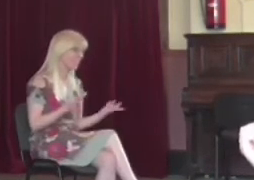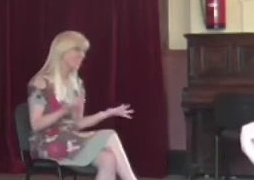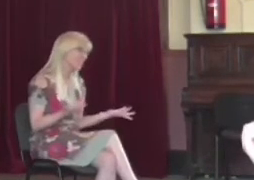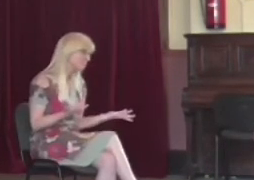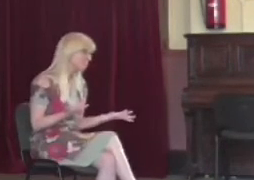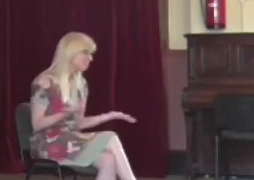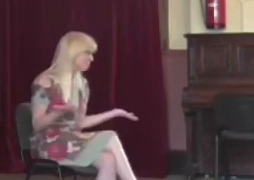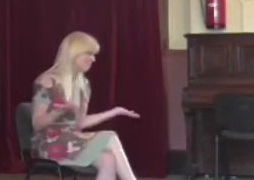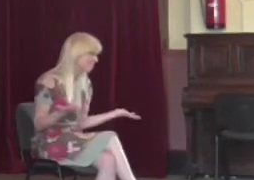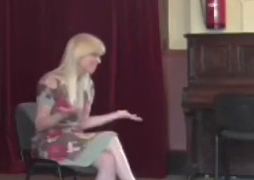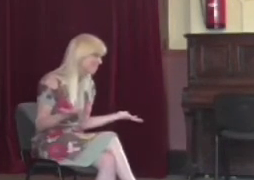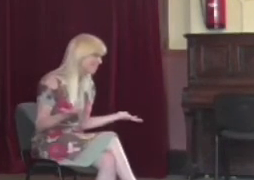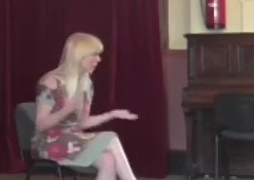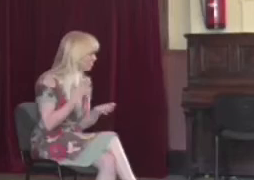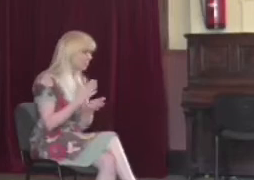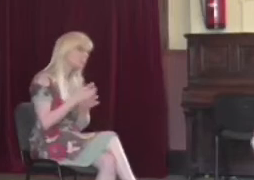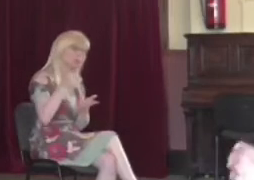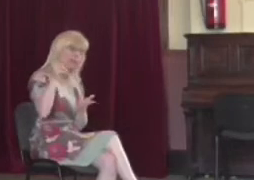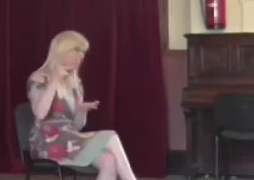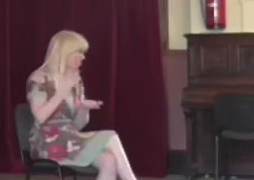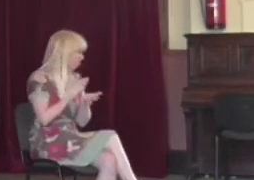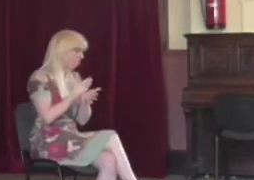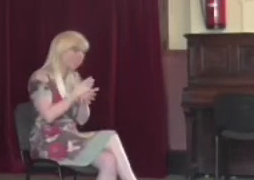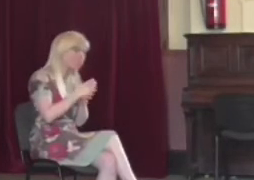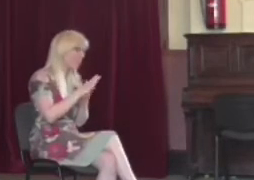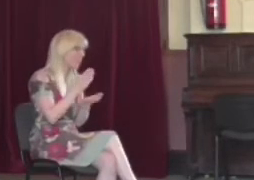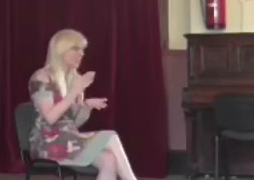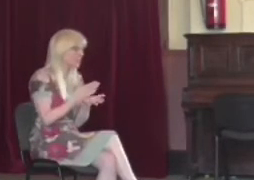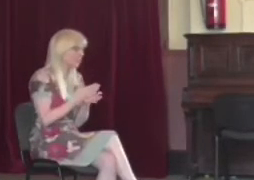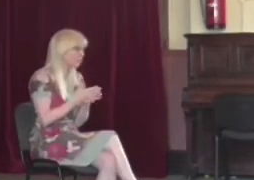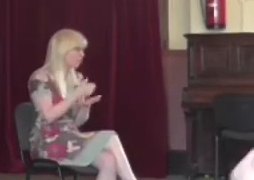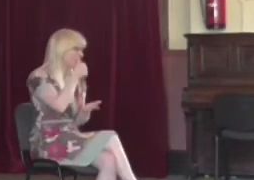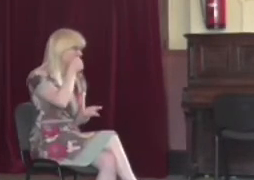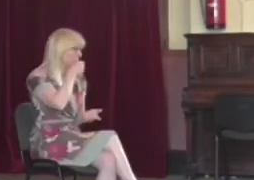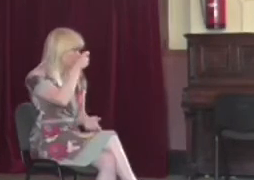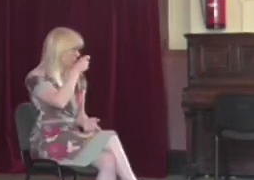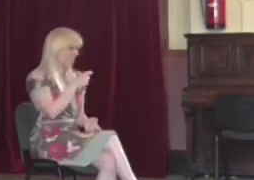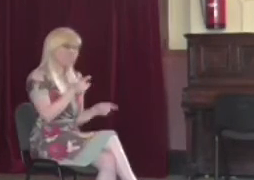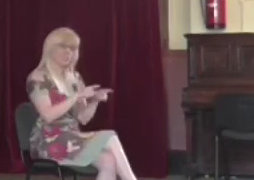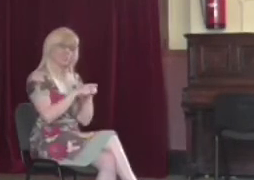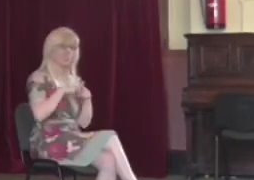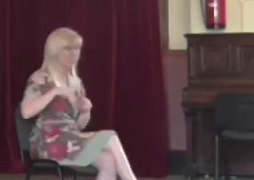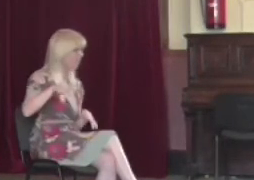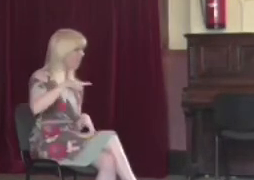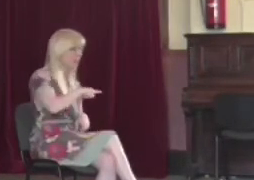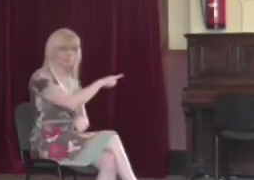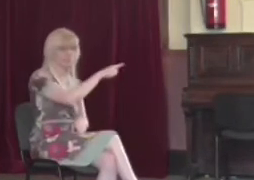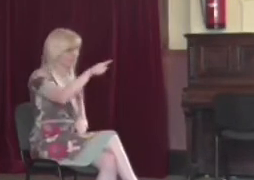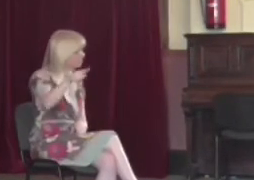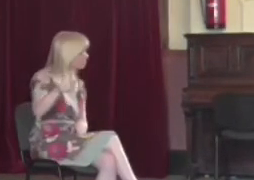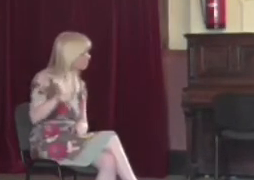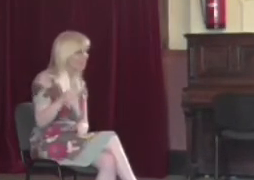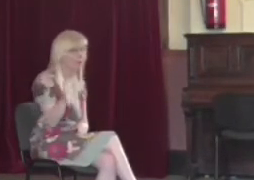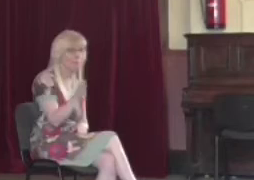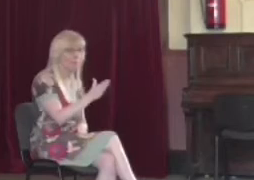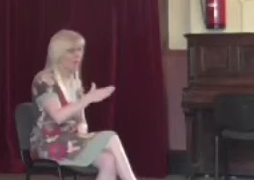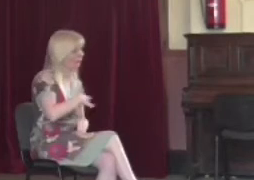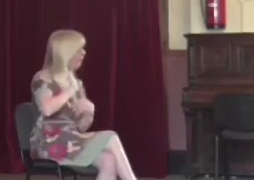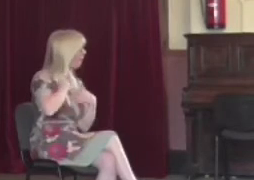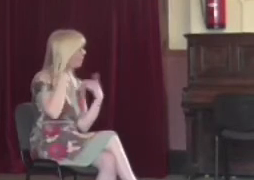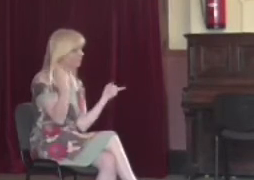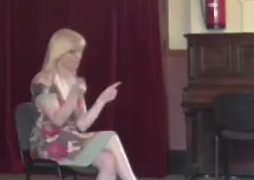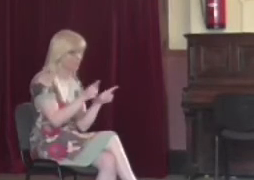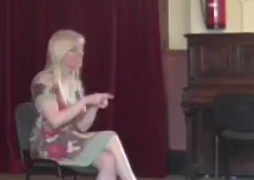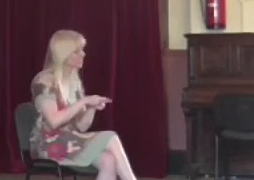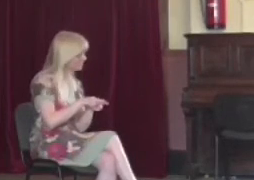no. I said, sorry if I've not made that clear, but it's for everybody. So it doesn't matter if you're a Catholic or not. It doesn't matter if you're a Christian